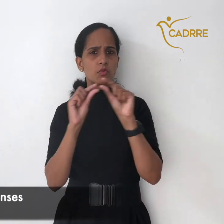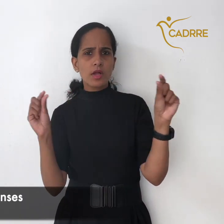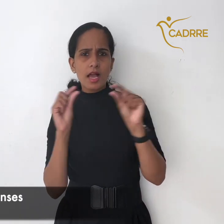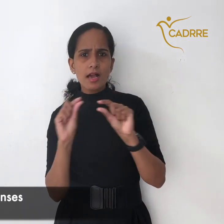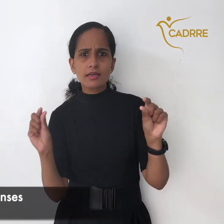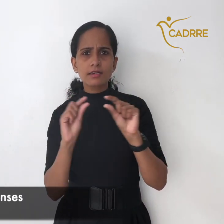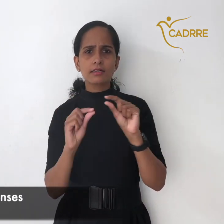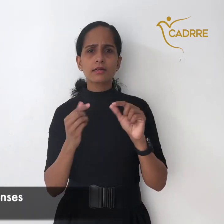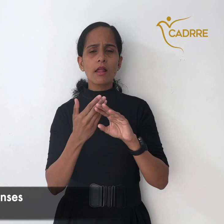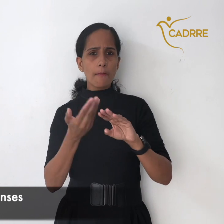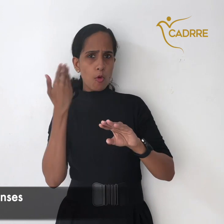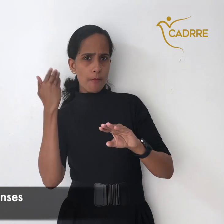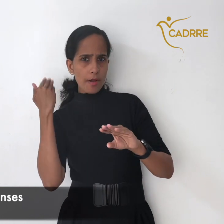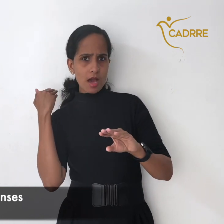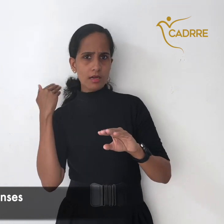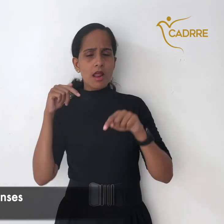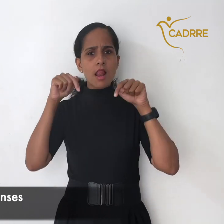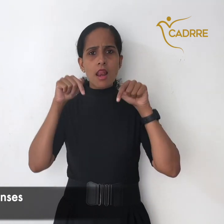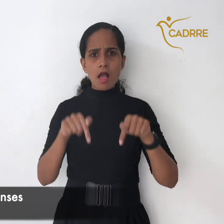and future tenses.